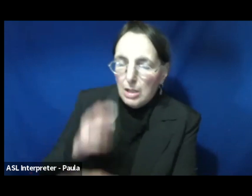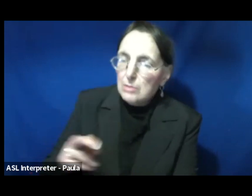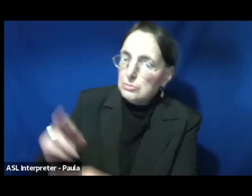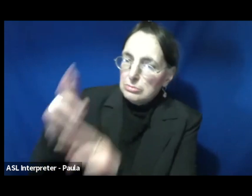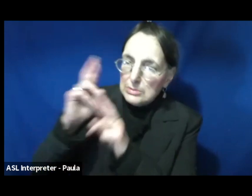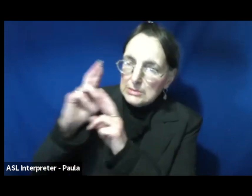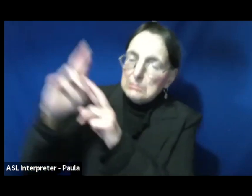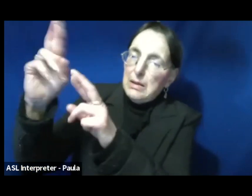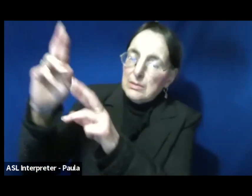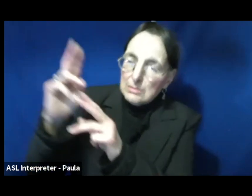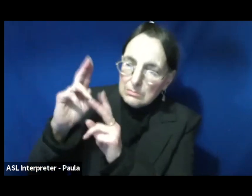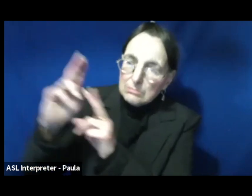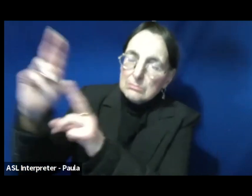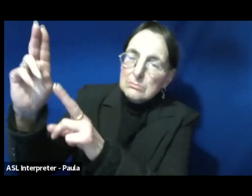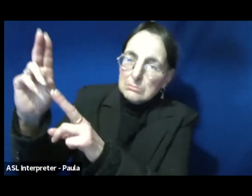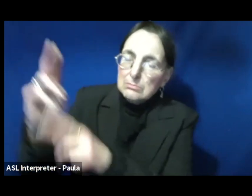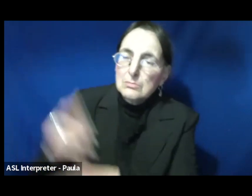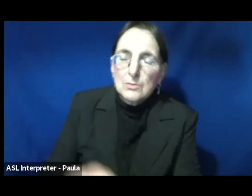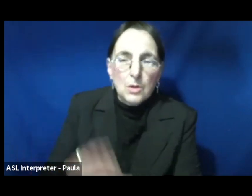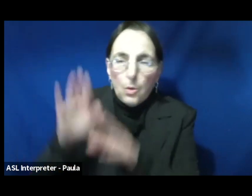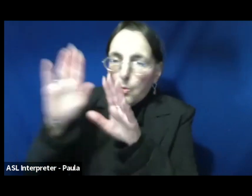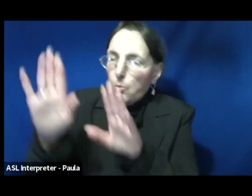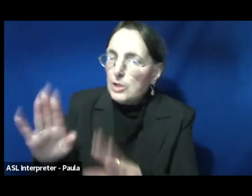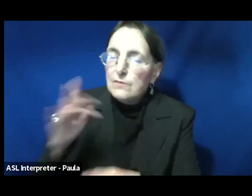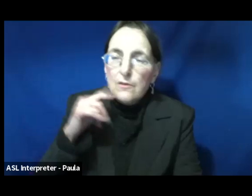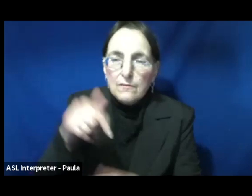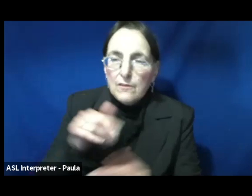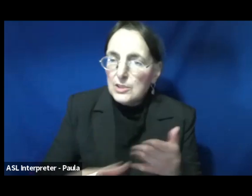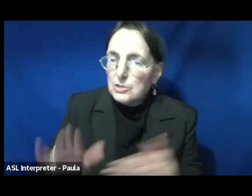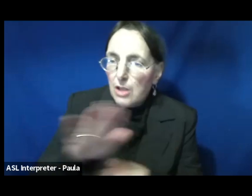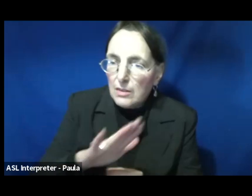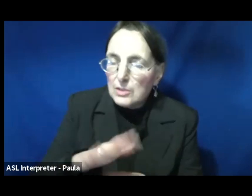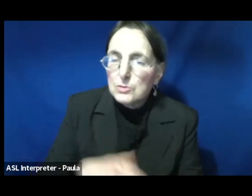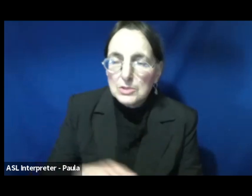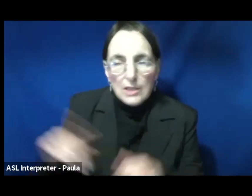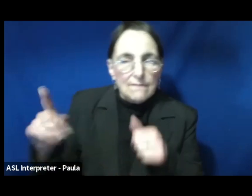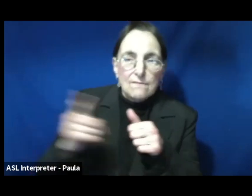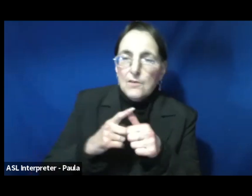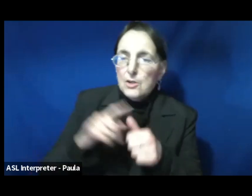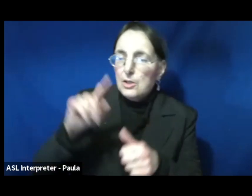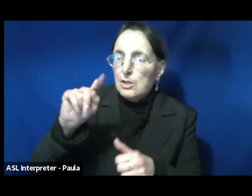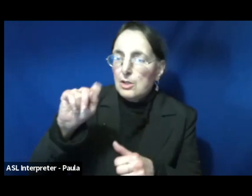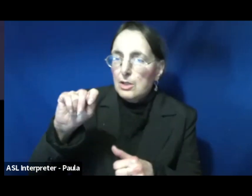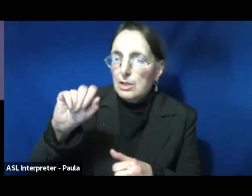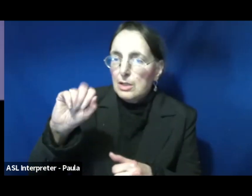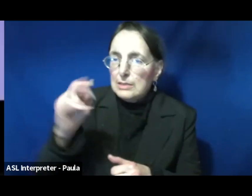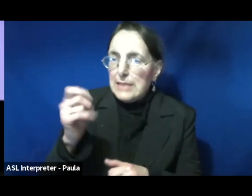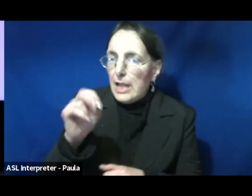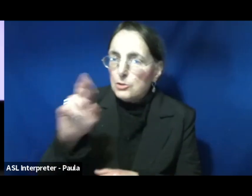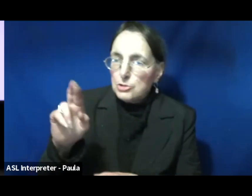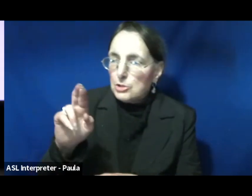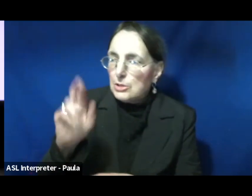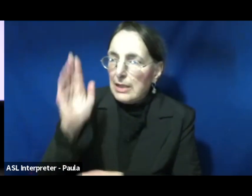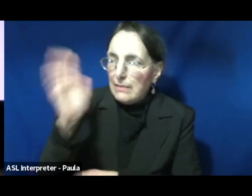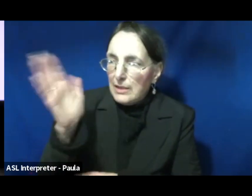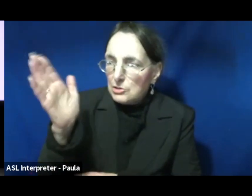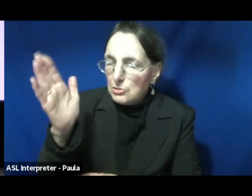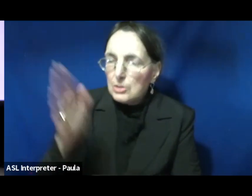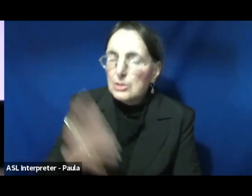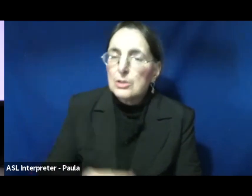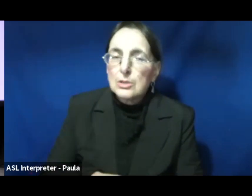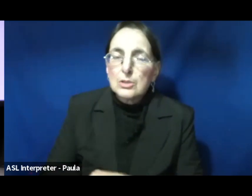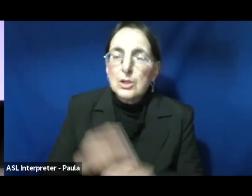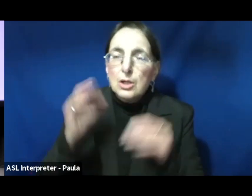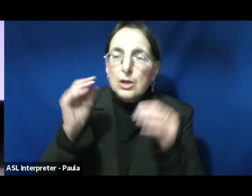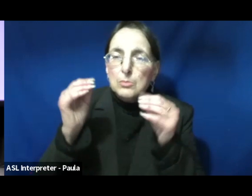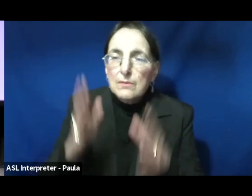contributed tremendously to this institution, who was the first Tauzer lecturer, Professor Dr. Bob Rubin,